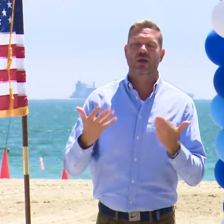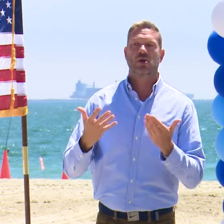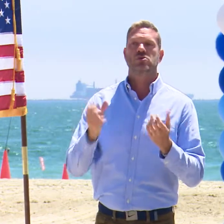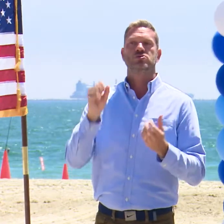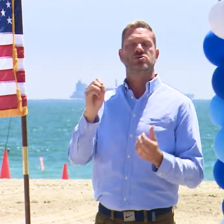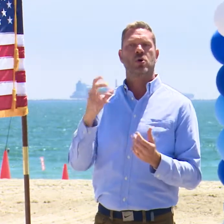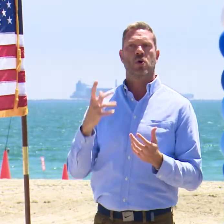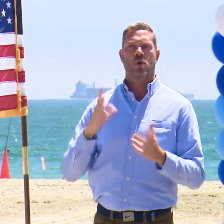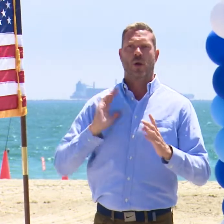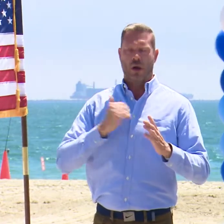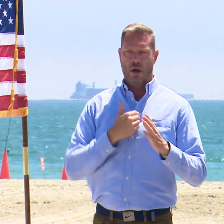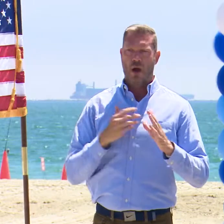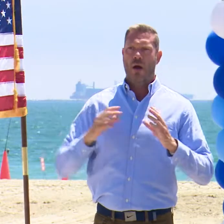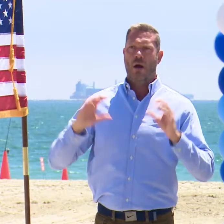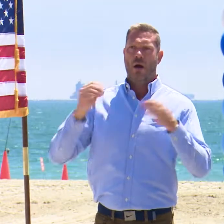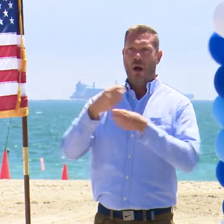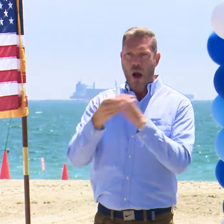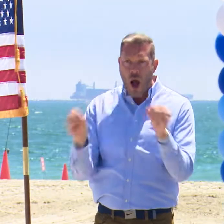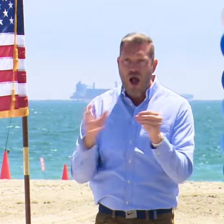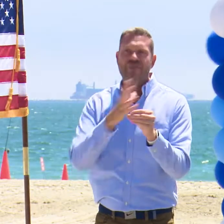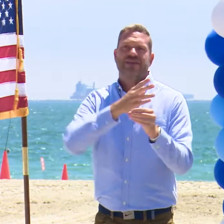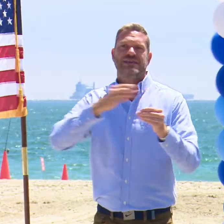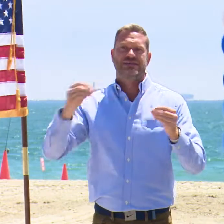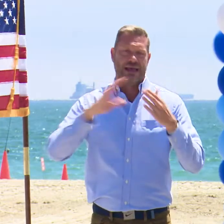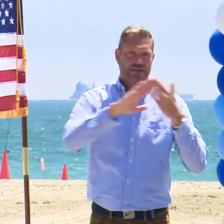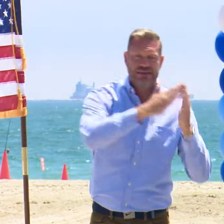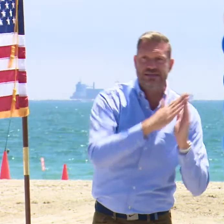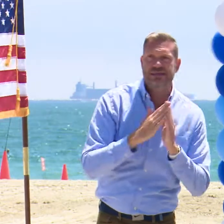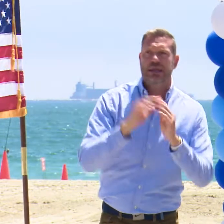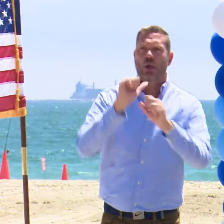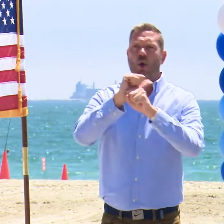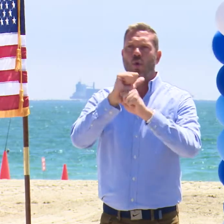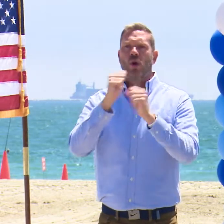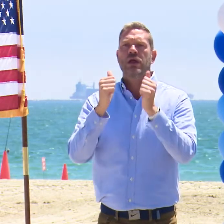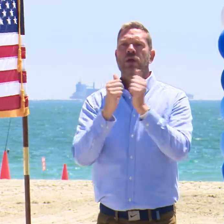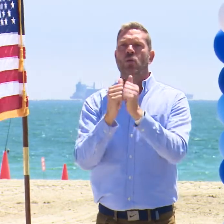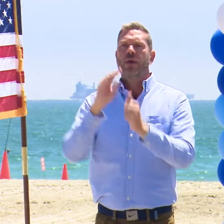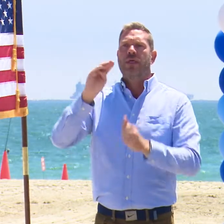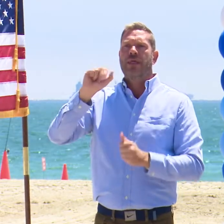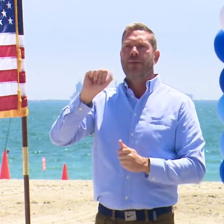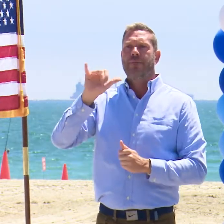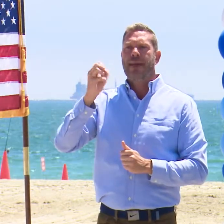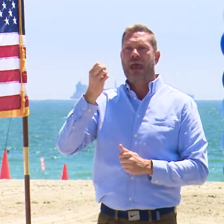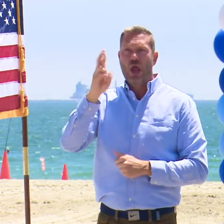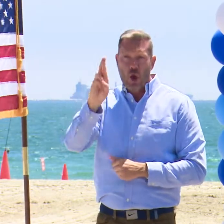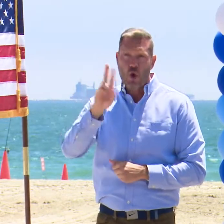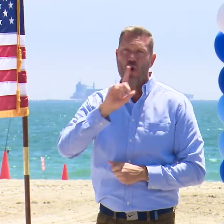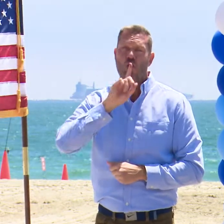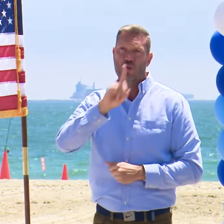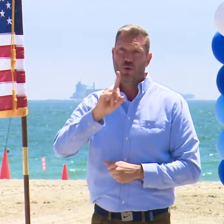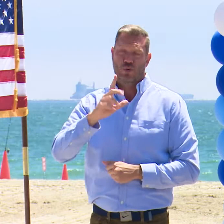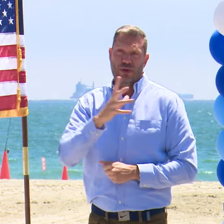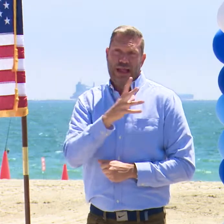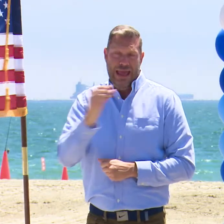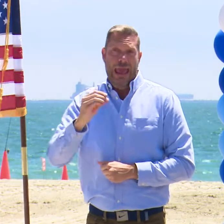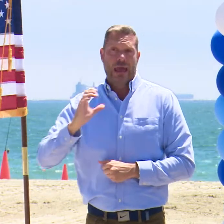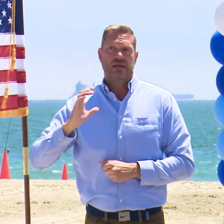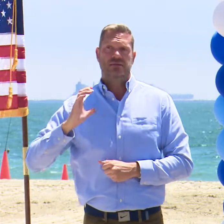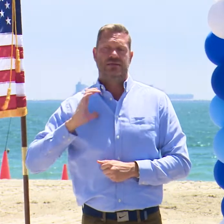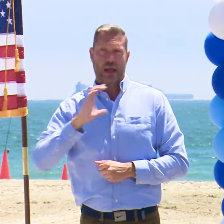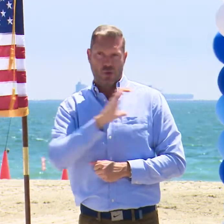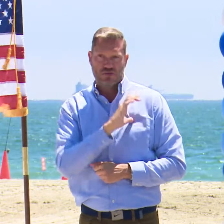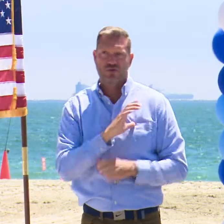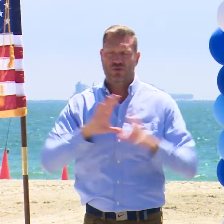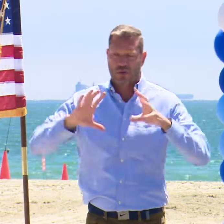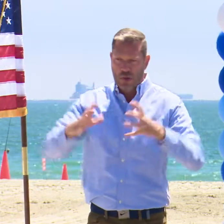working really closely under direction of our mayor and City Council to really invest in the waterfront. And I'm